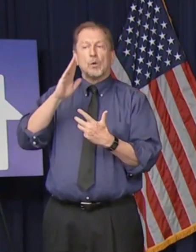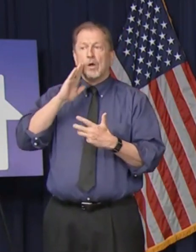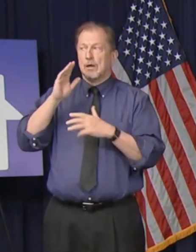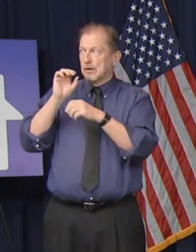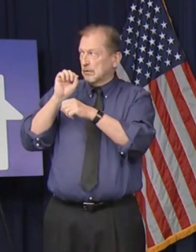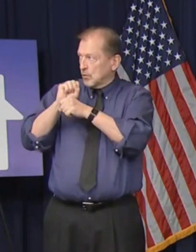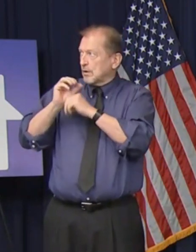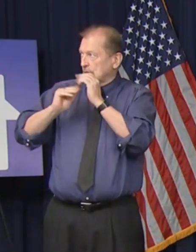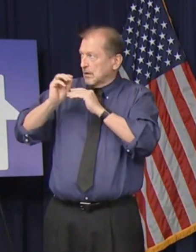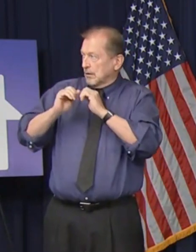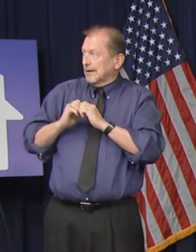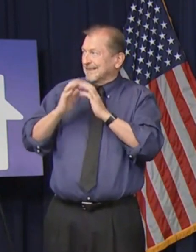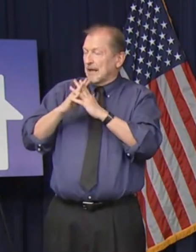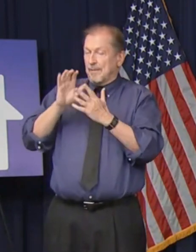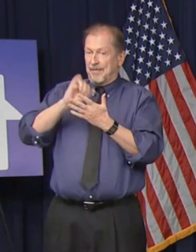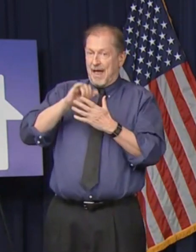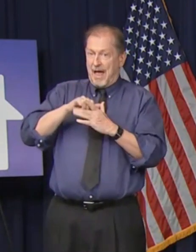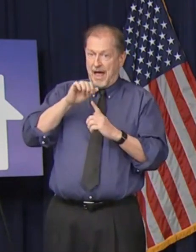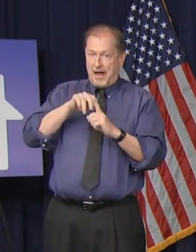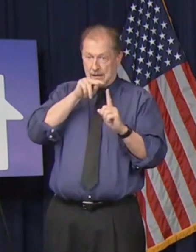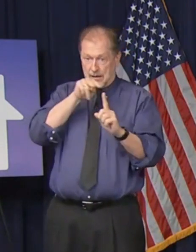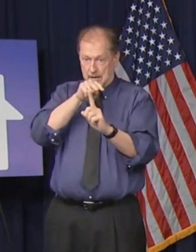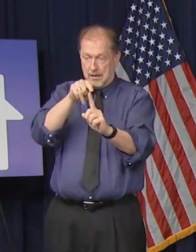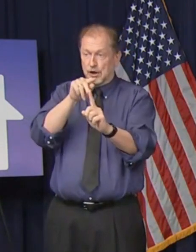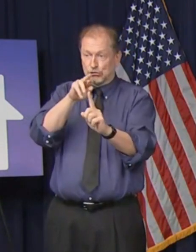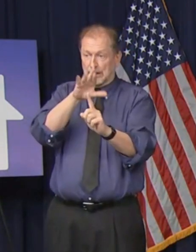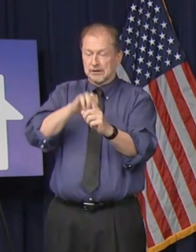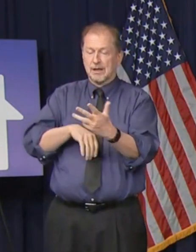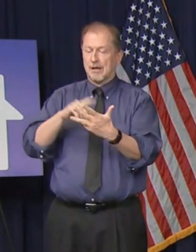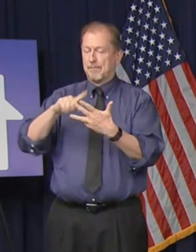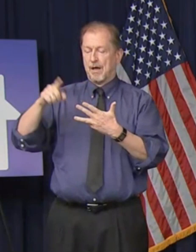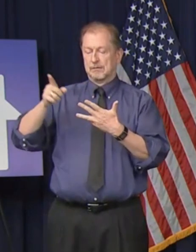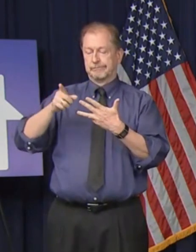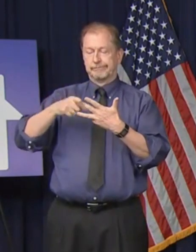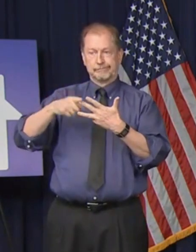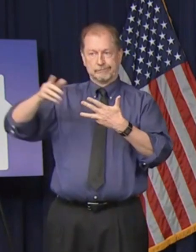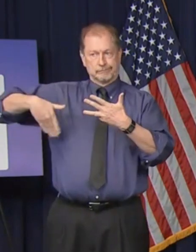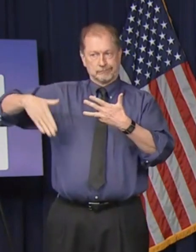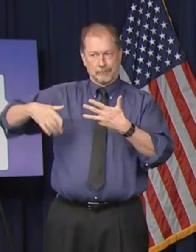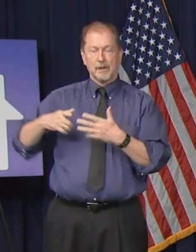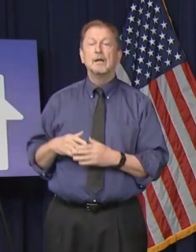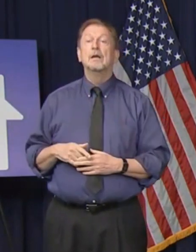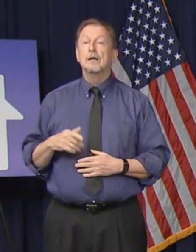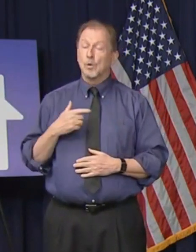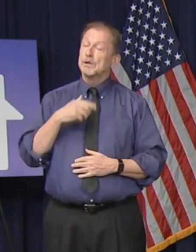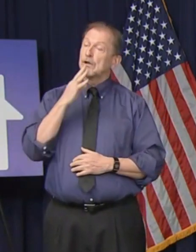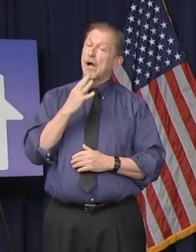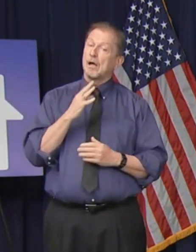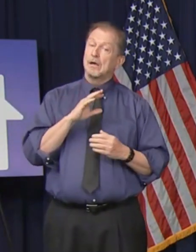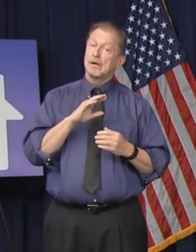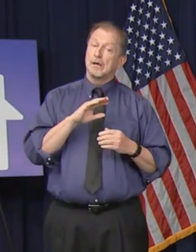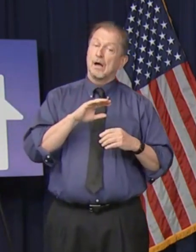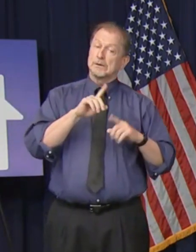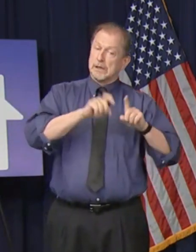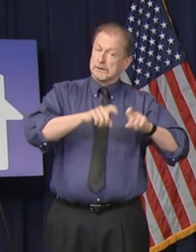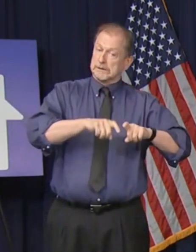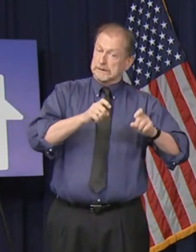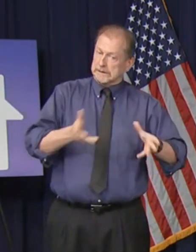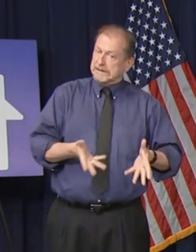end, those are three things that we have to work on. We're not there yet. You know, we've talked a lot about testing. We're just not there